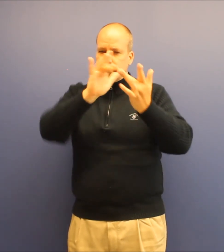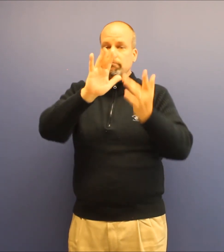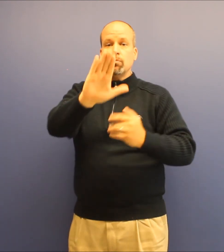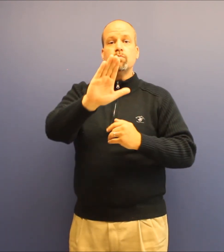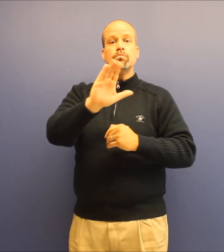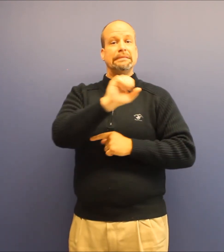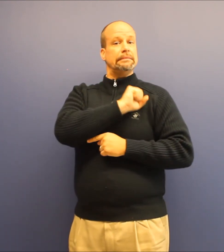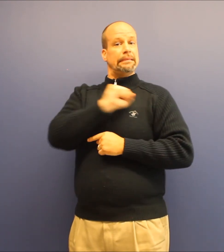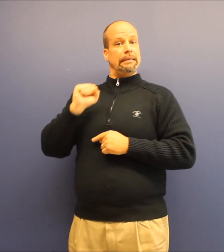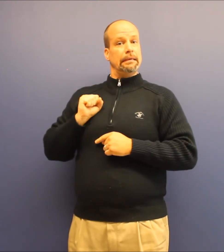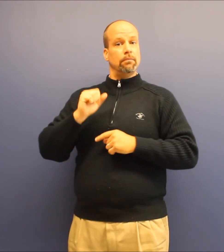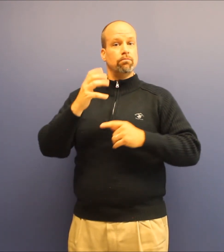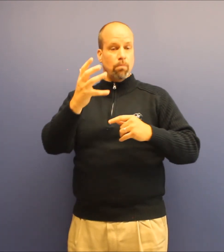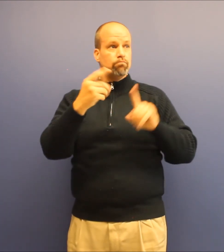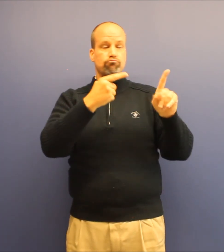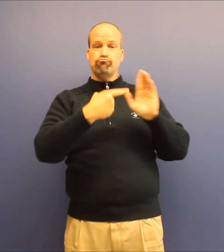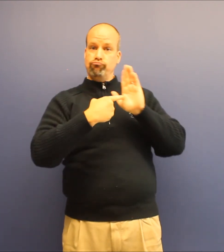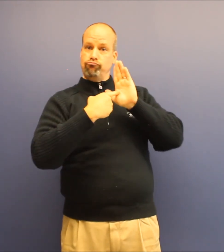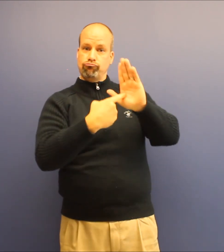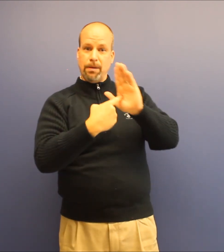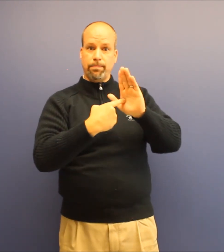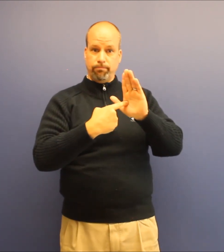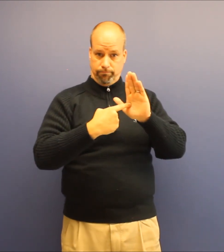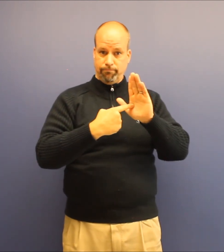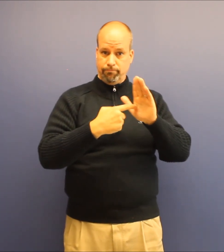Then contact your senators and representatives.